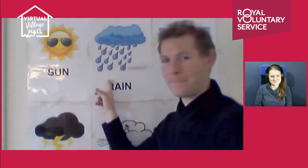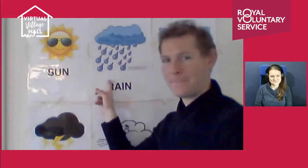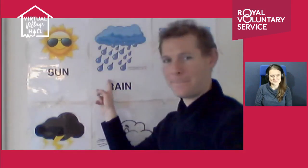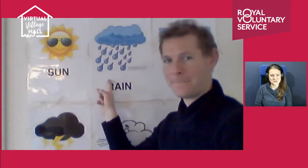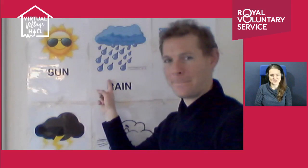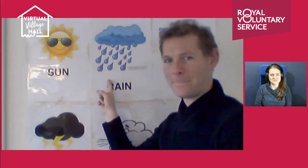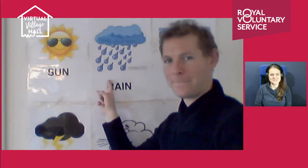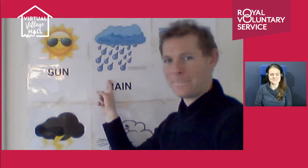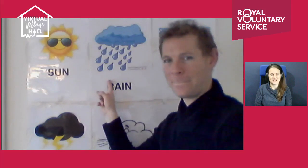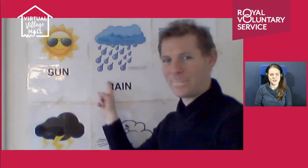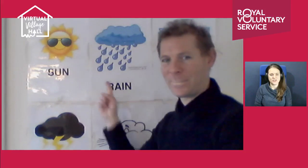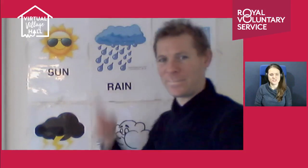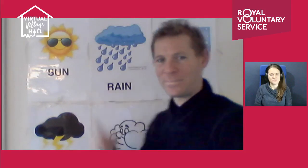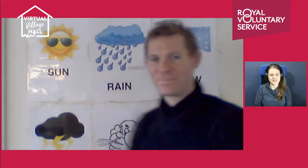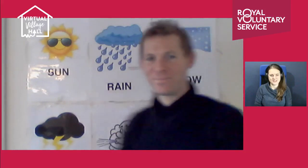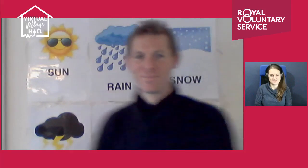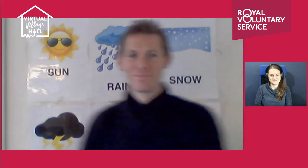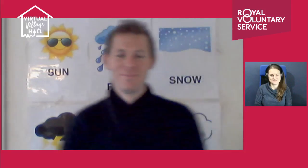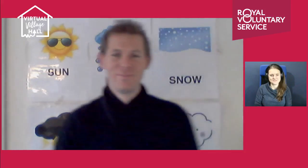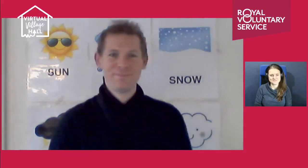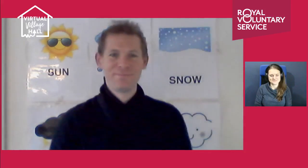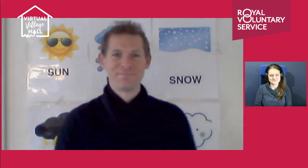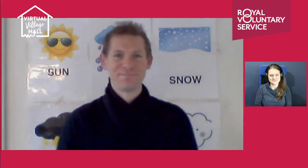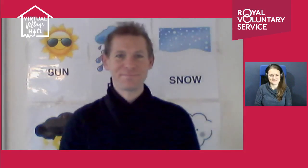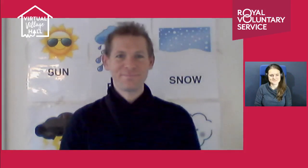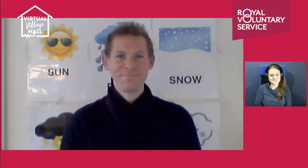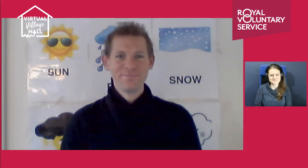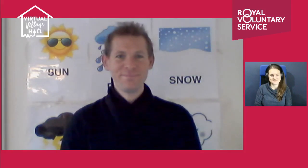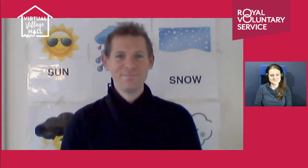Okay, now on to rain.